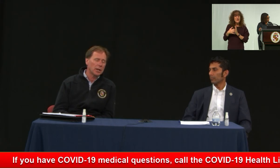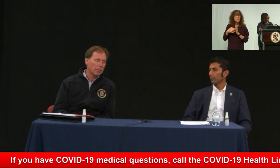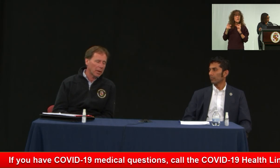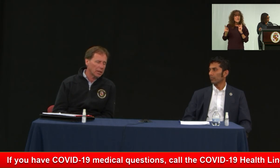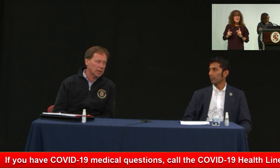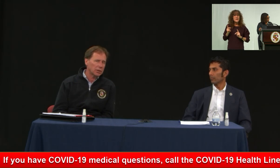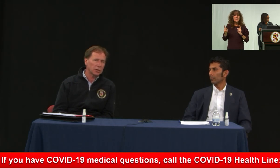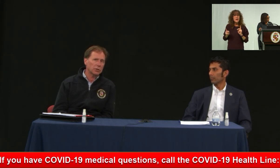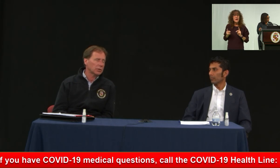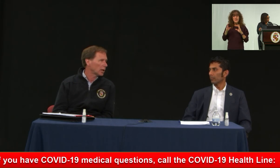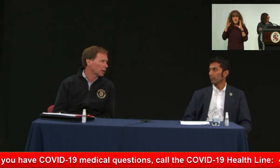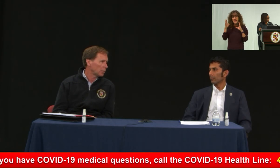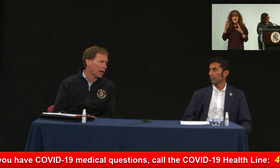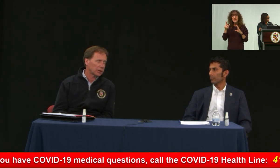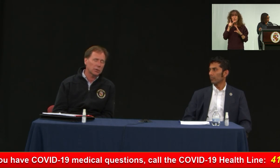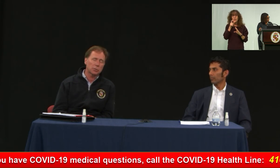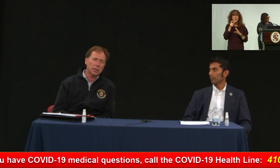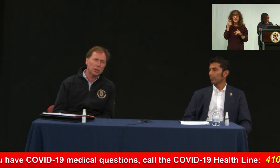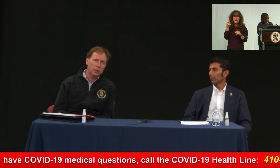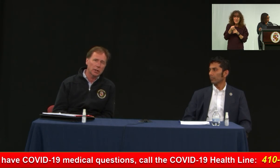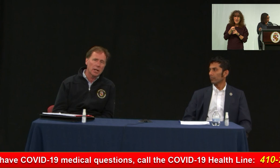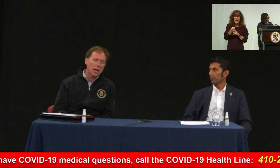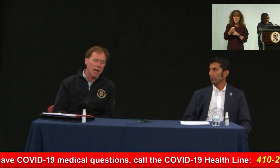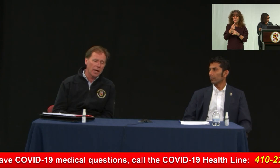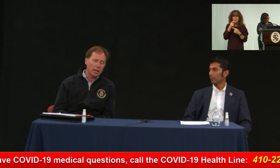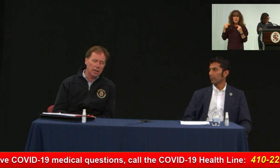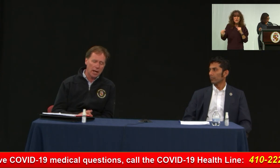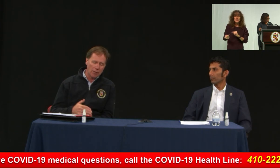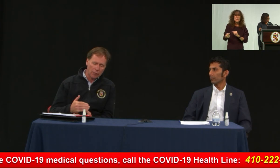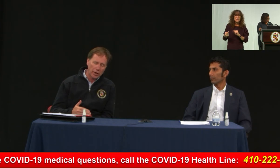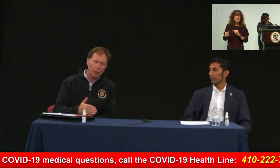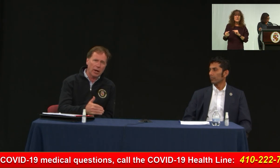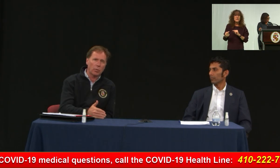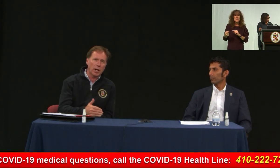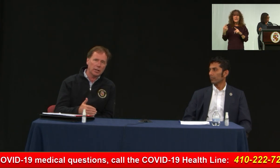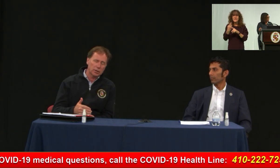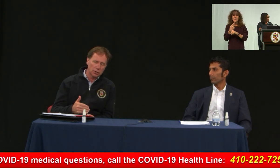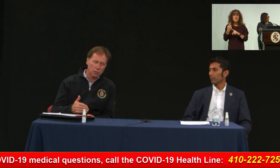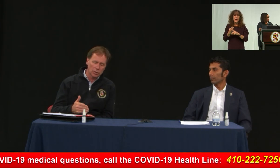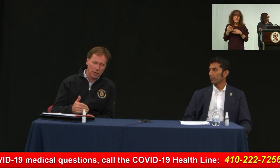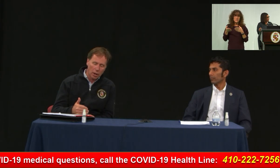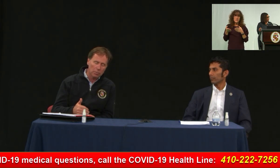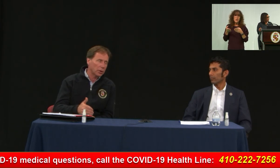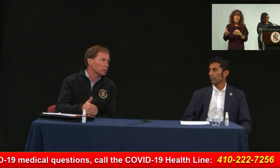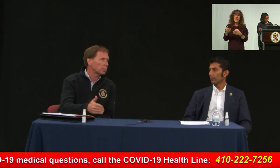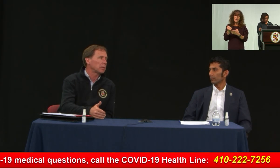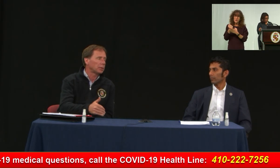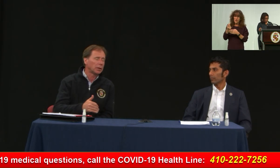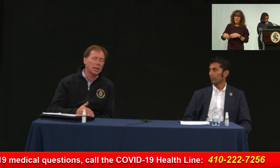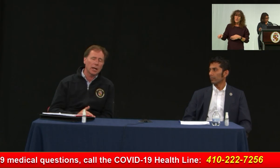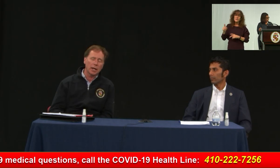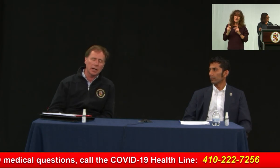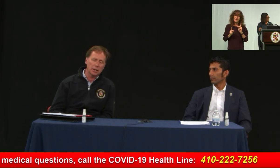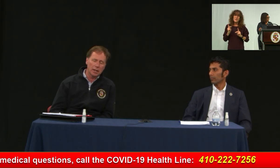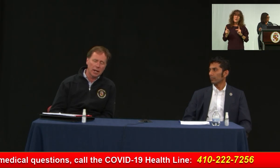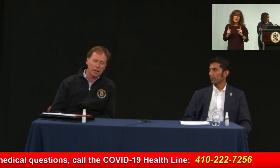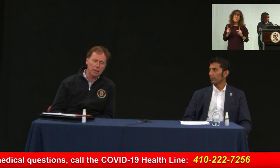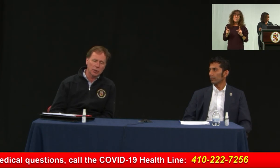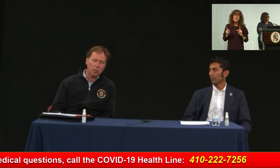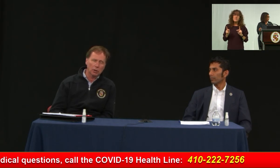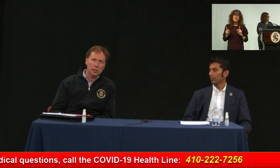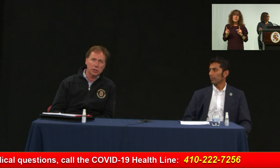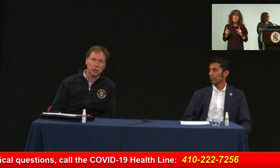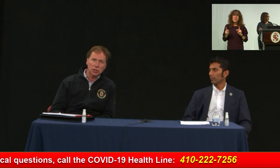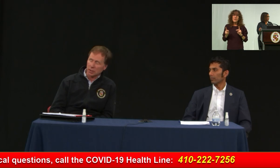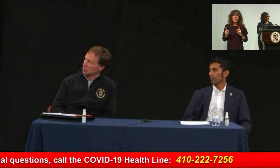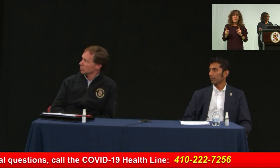is pay attention to who's getting impacted, who's being hurt, and figure out a way to help those people. And